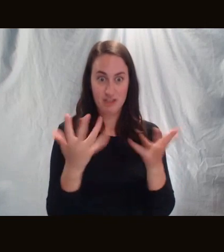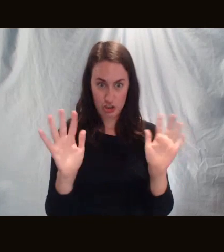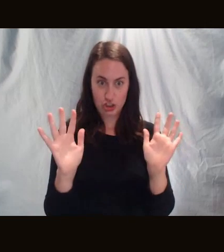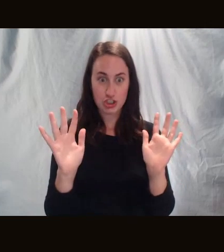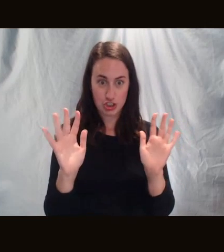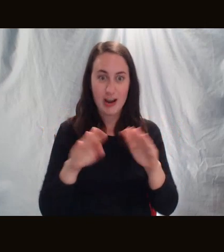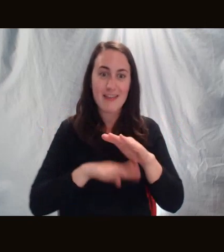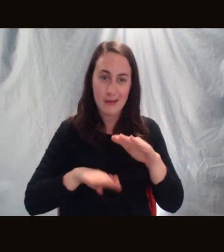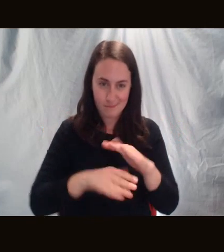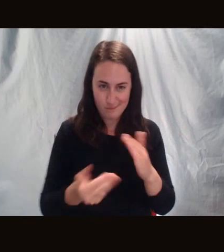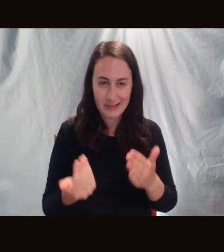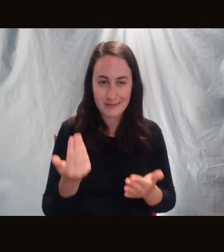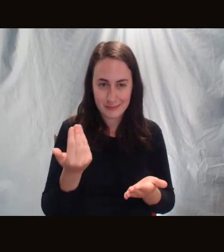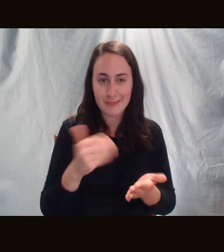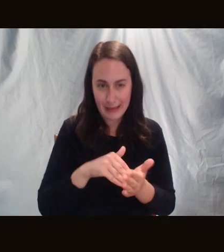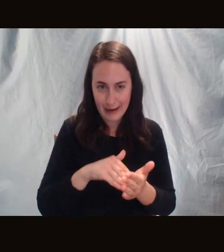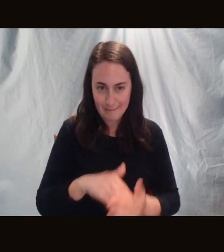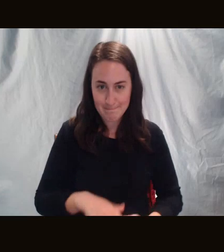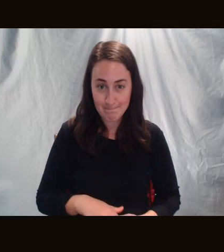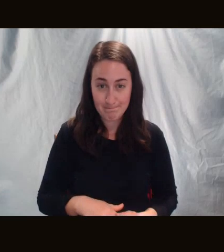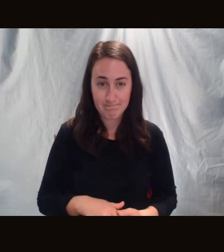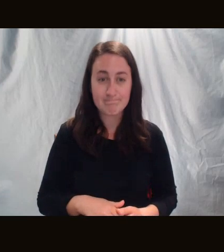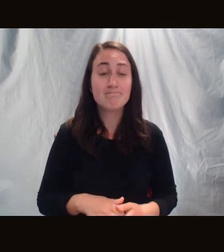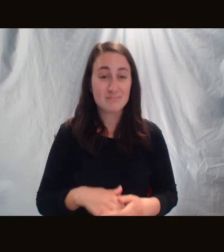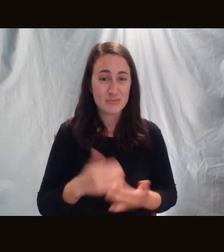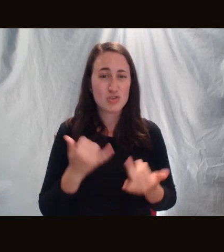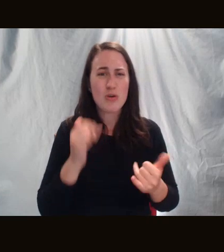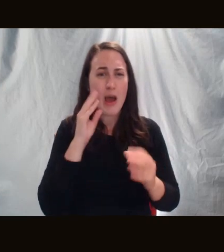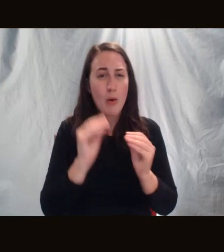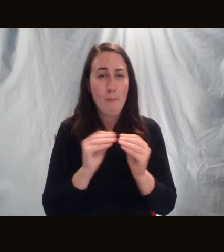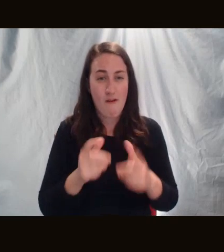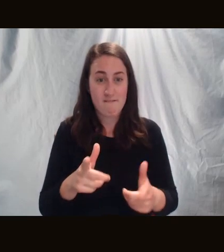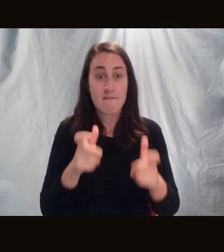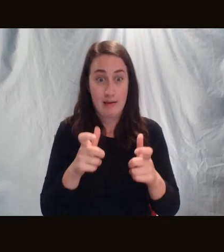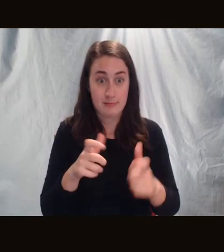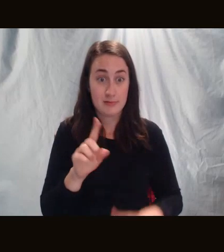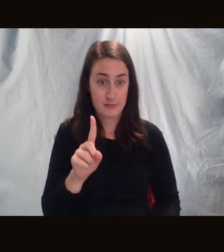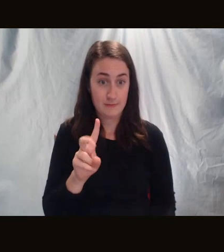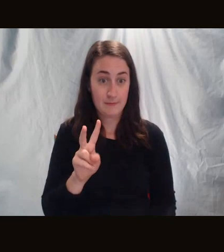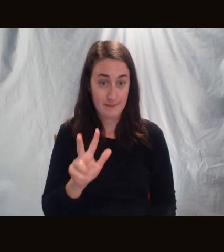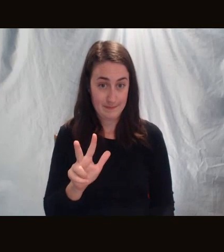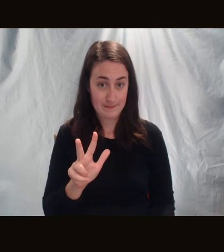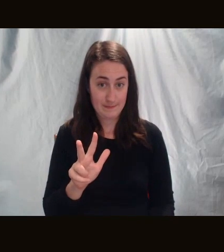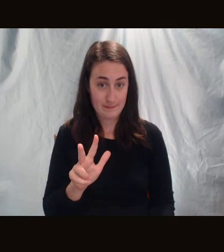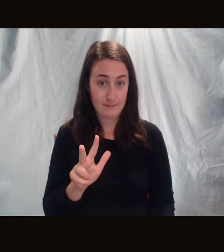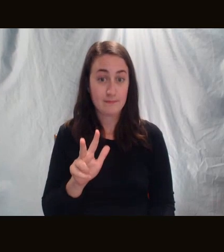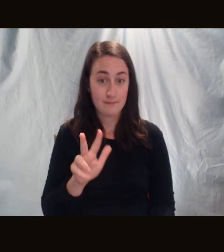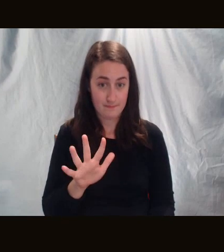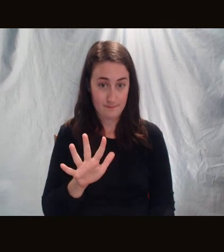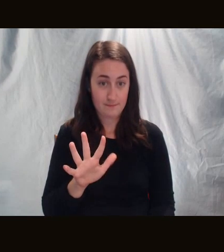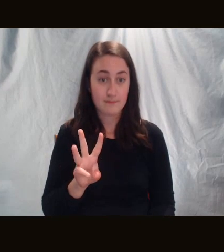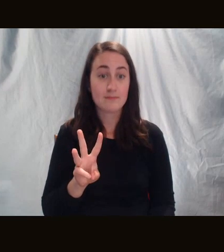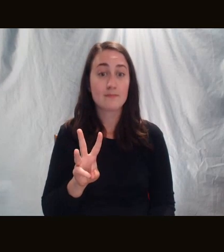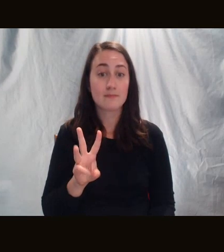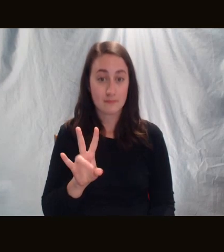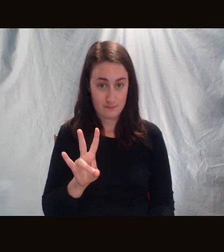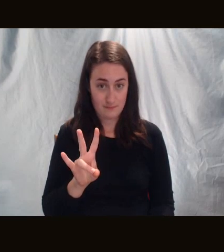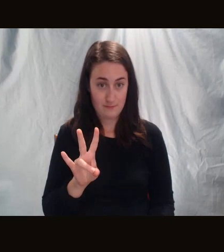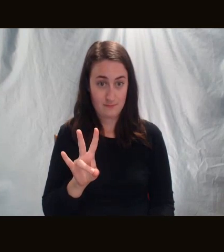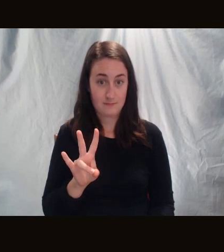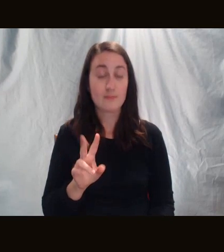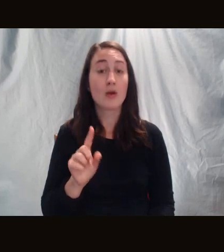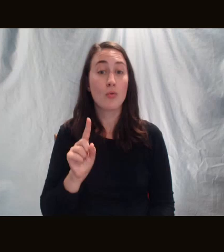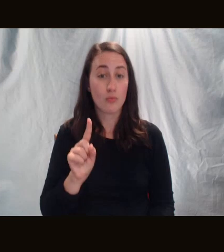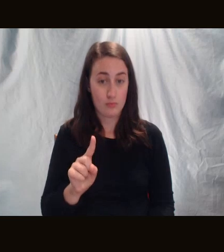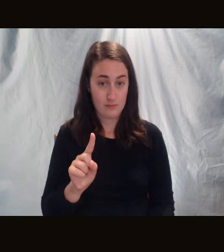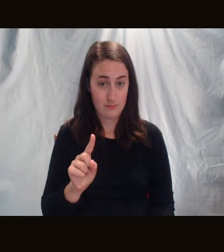step together. Now let's do it a little more up to speed basic. 1, 2, 3, and now here we go.